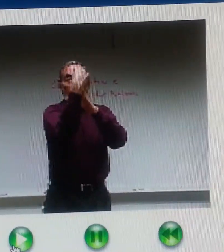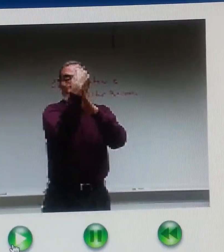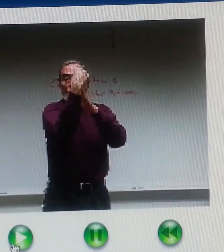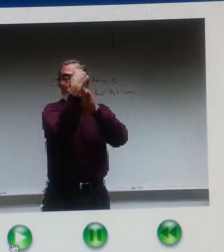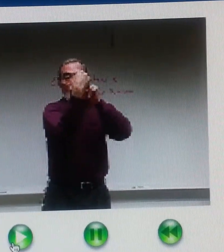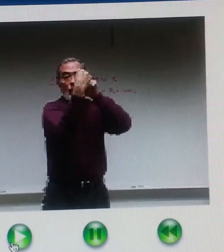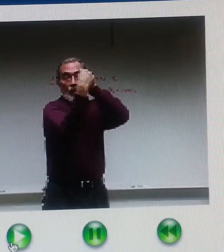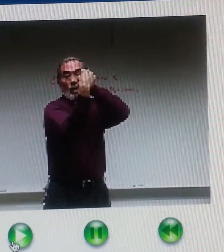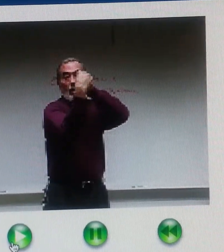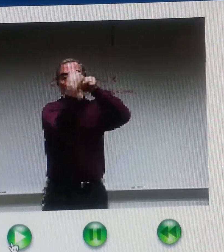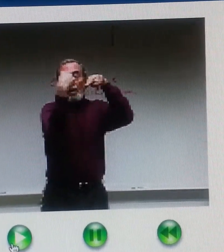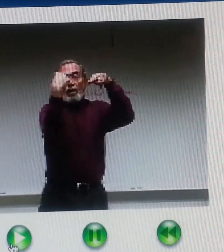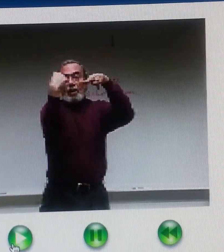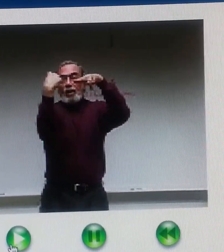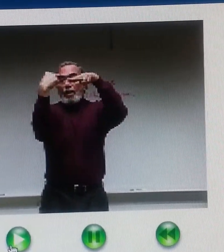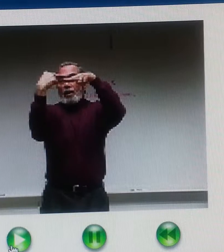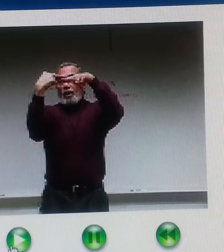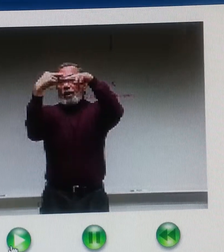jib.